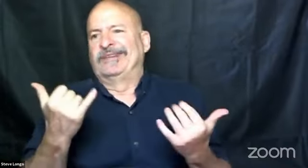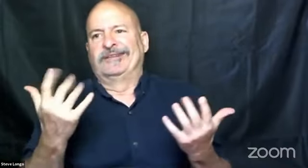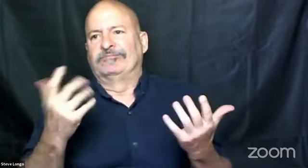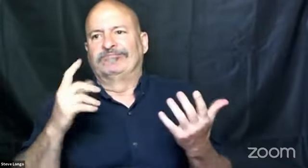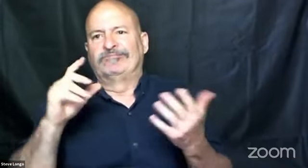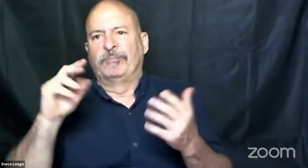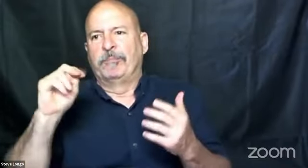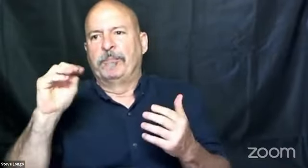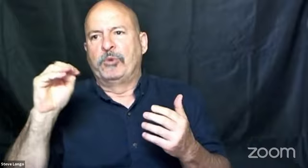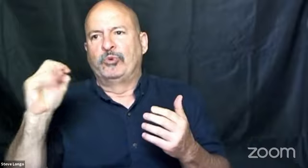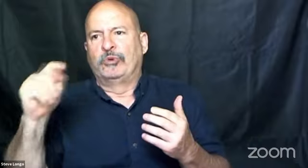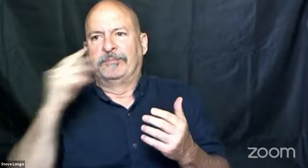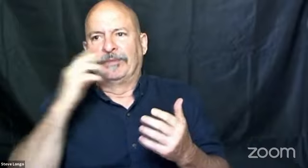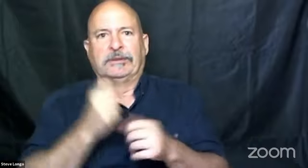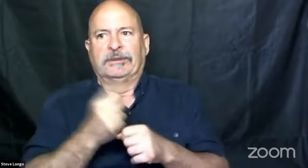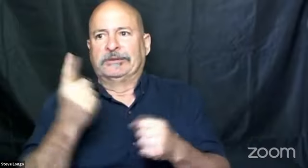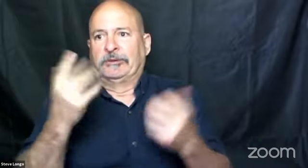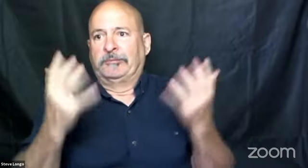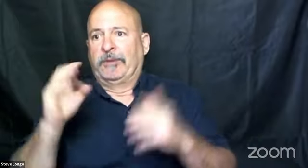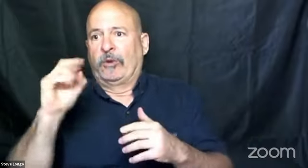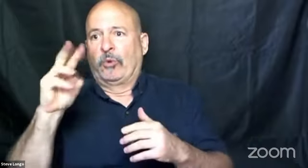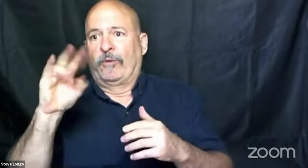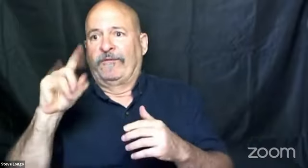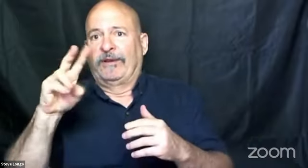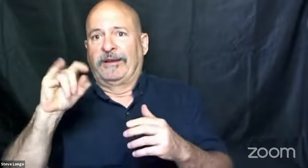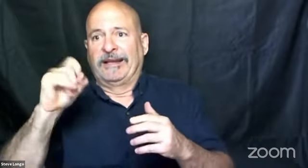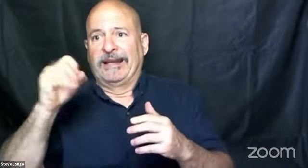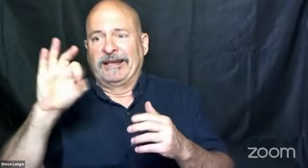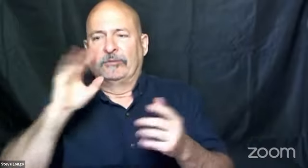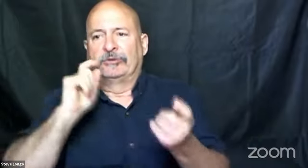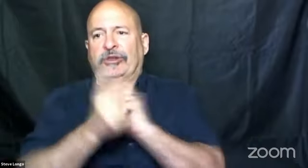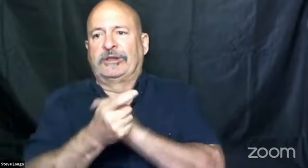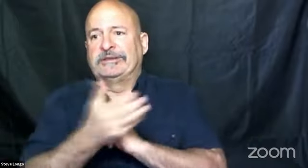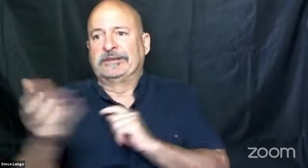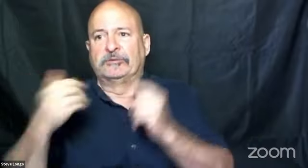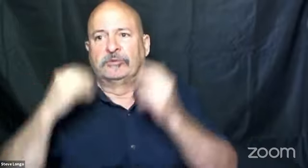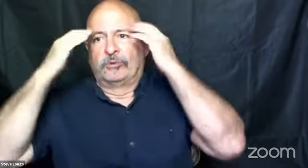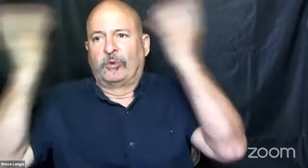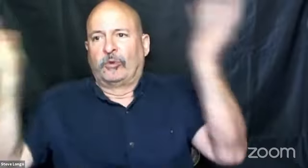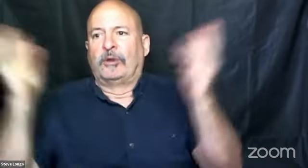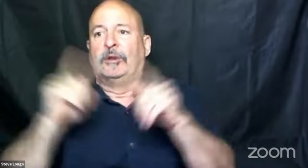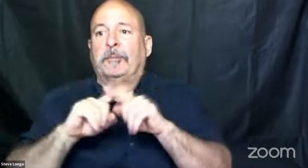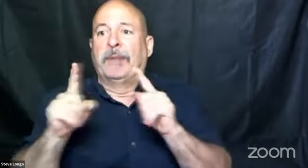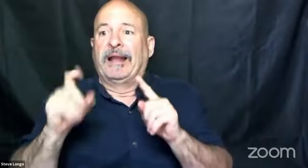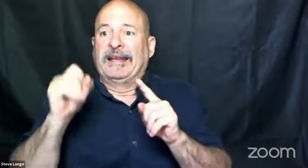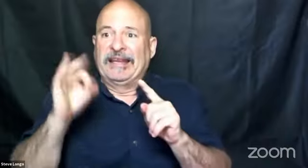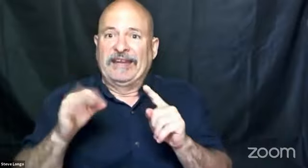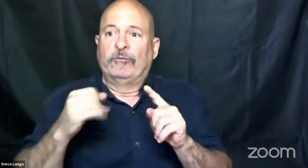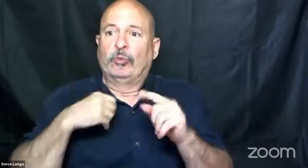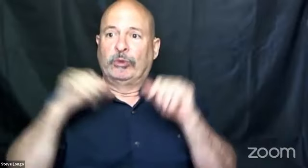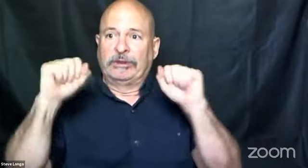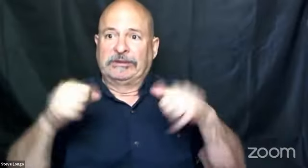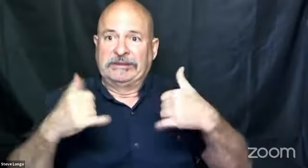we were wrapping up, Michelle and I were thinking about what are we going to do next year, right? Do we need to change things up? Do we keep it the